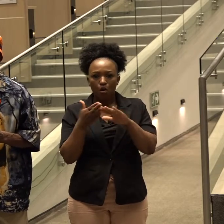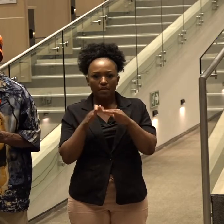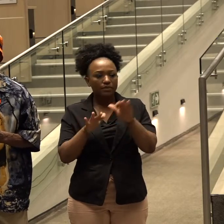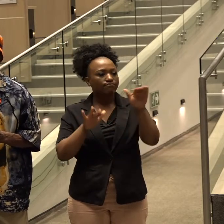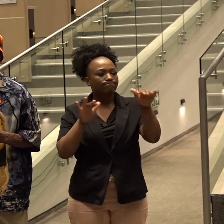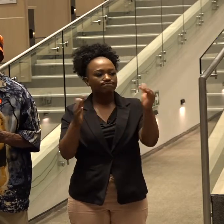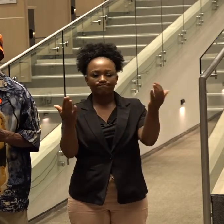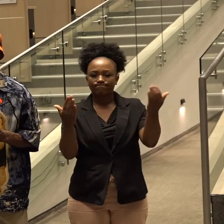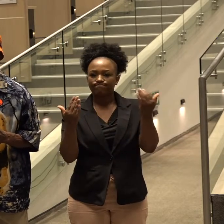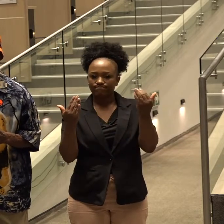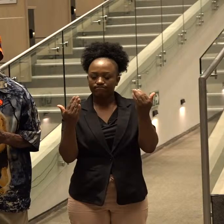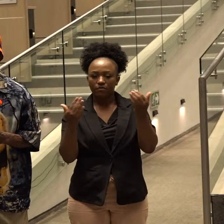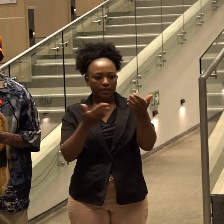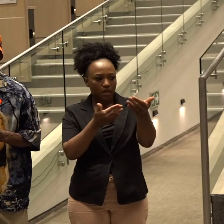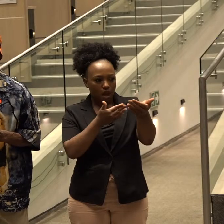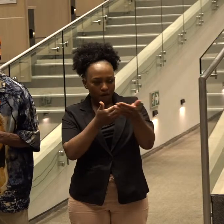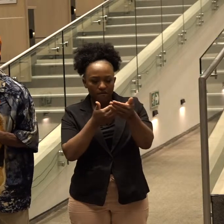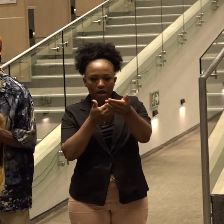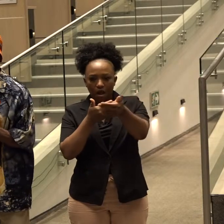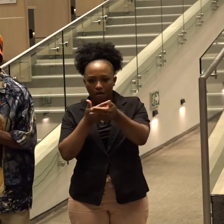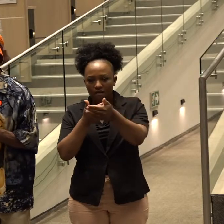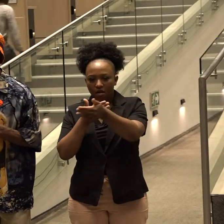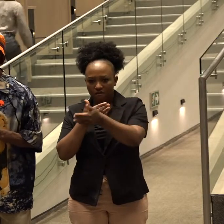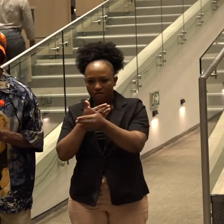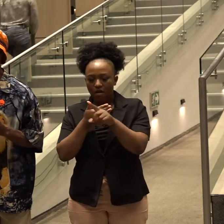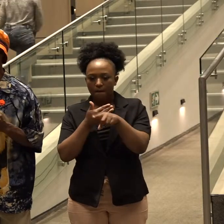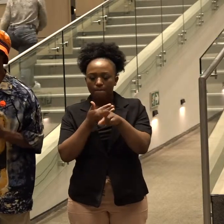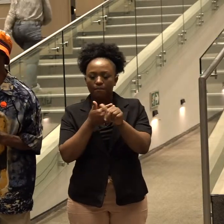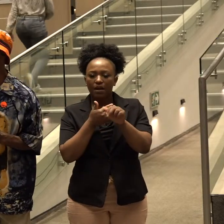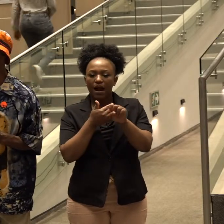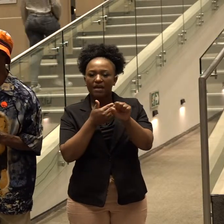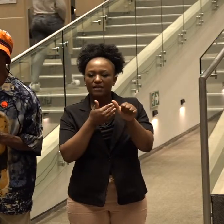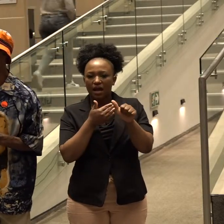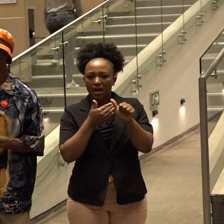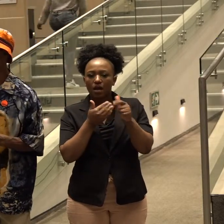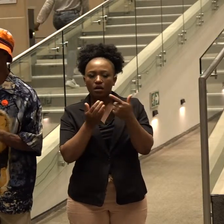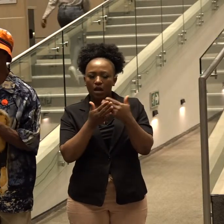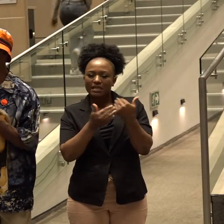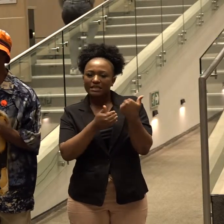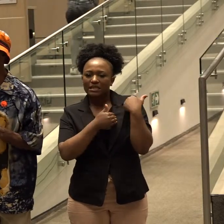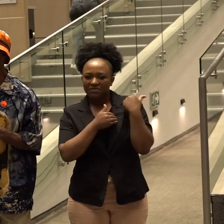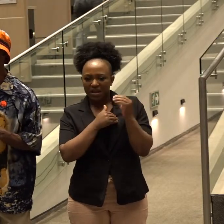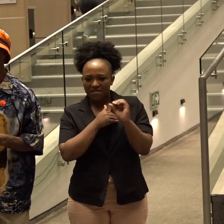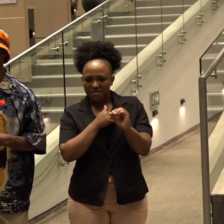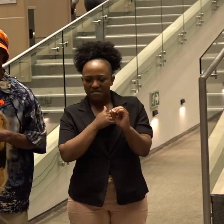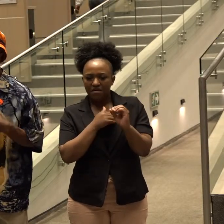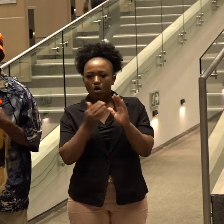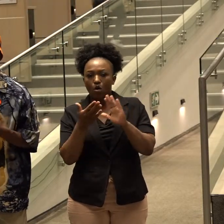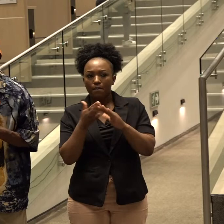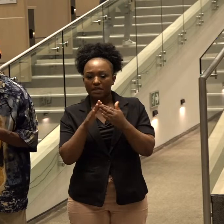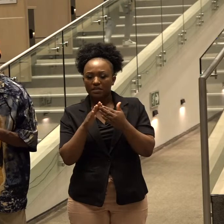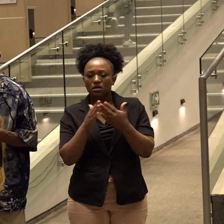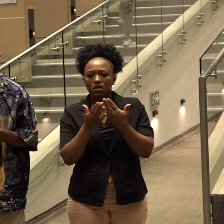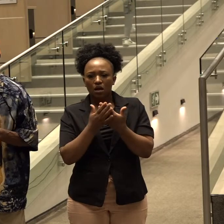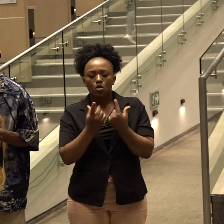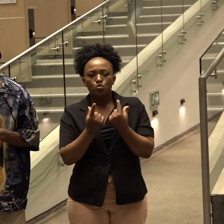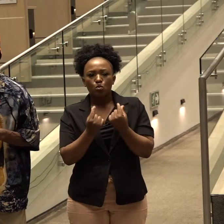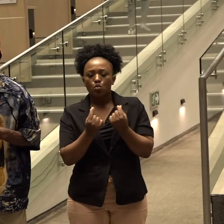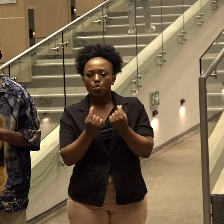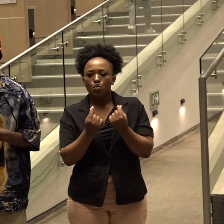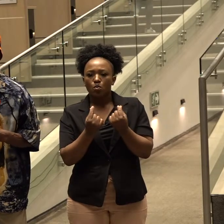closer to press so that Plaza can be a safer place and the community can practice